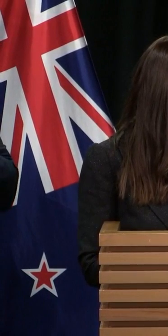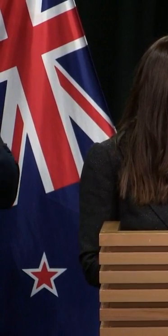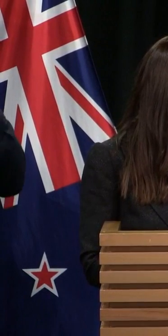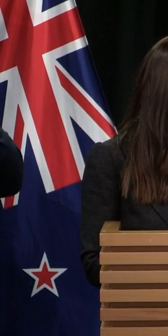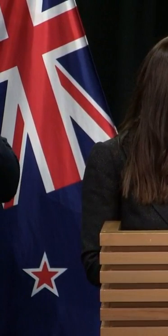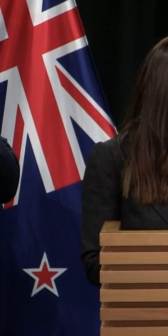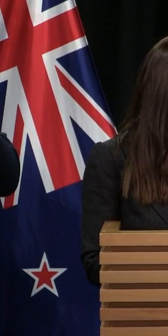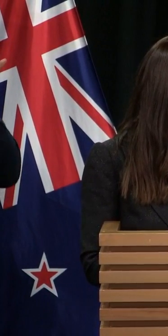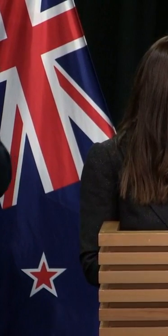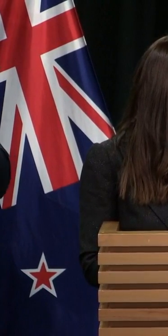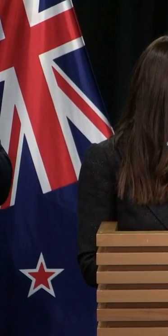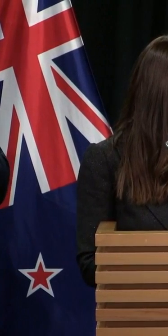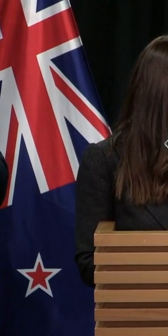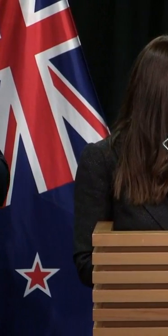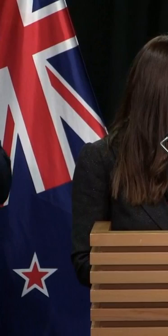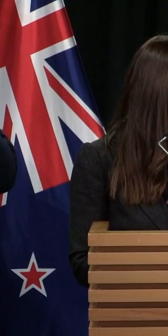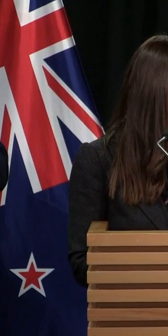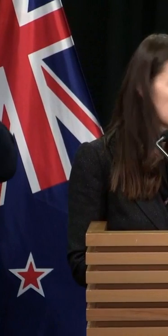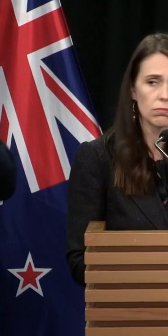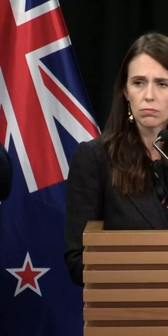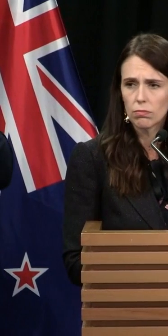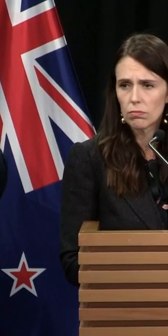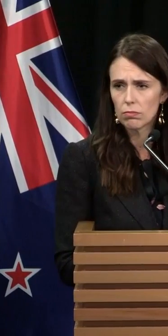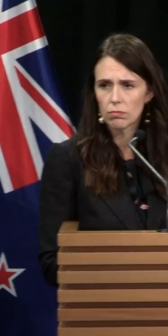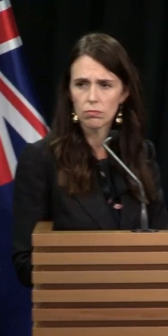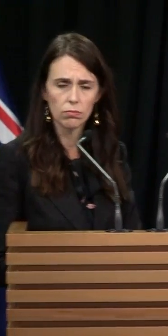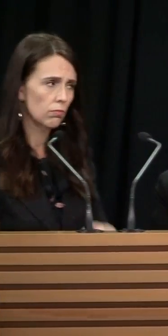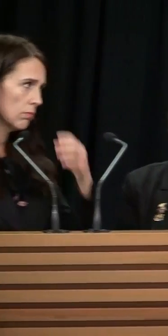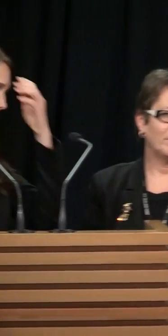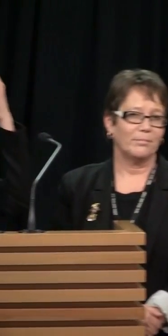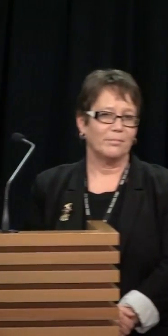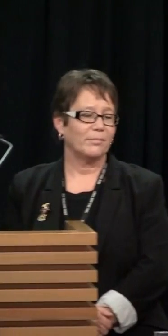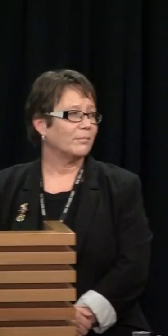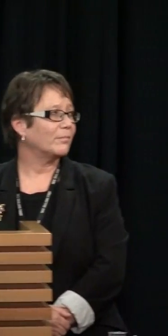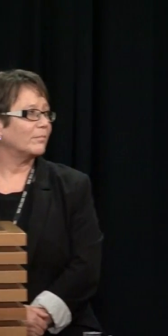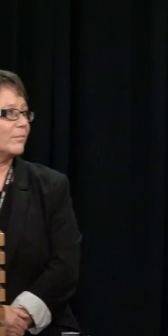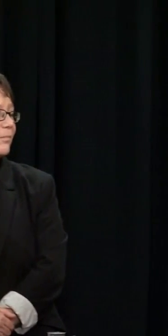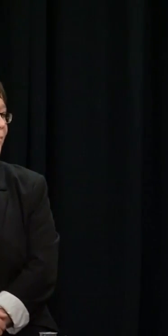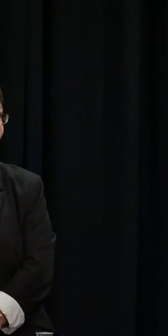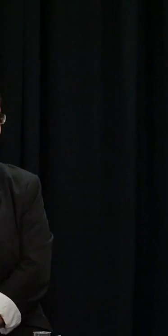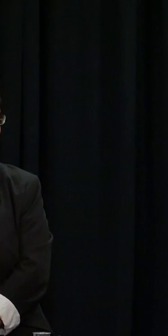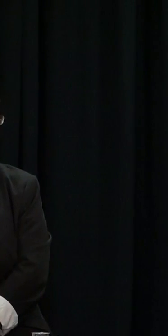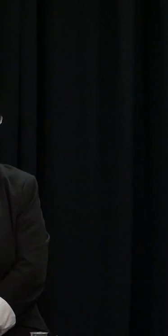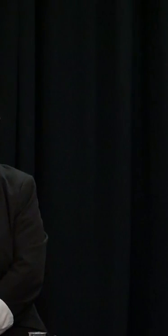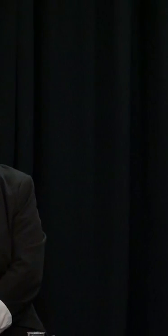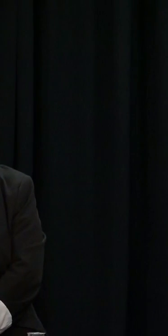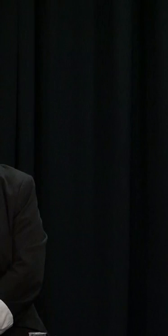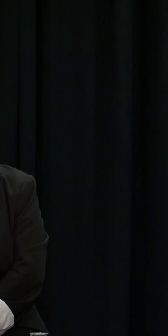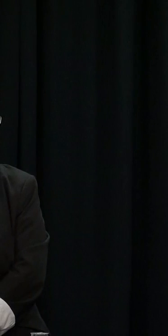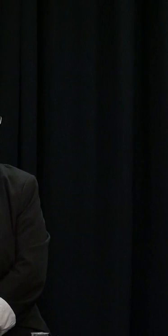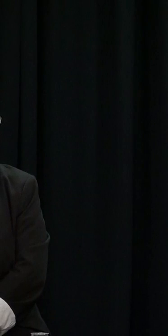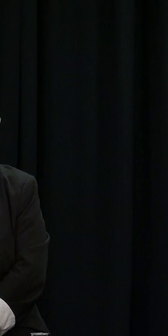will finalise. Could I direct that question to you then, Sir Anand? The tentative answer is